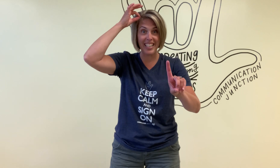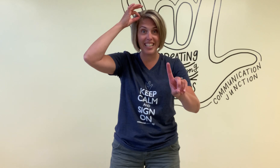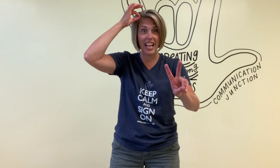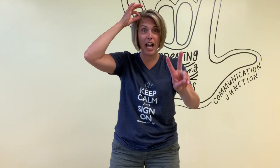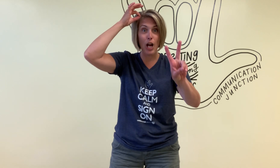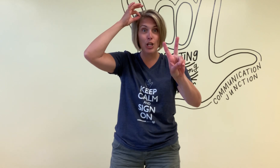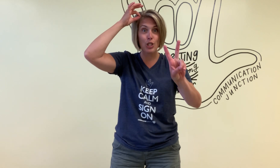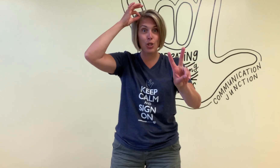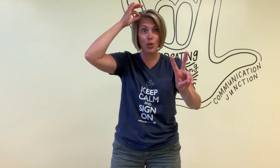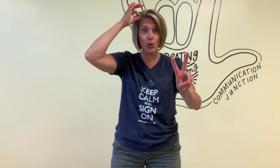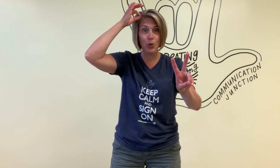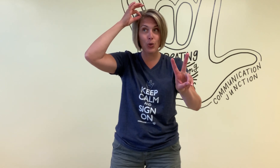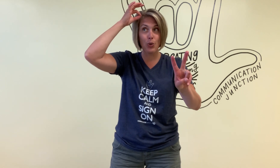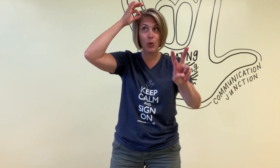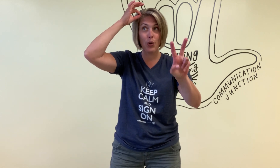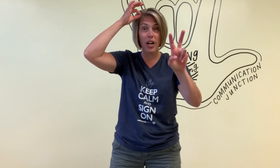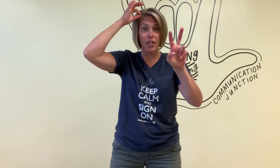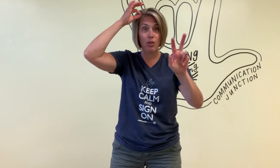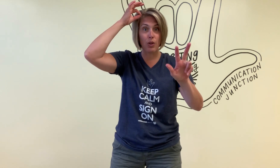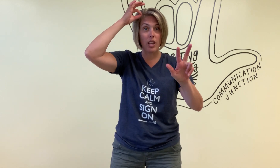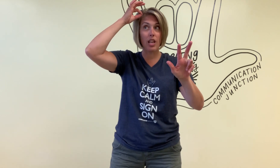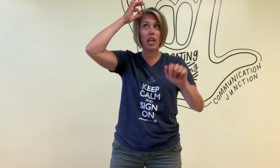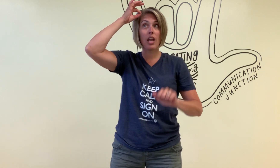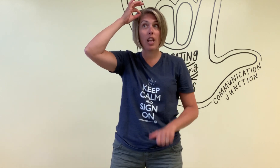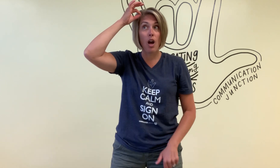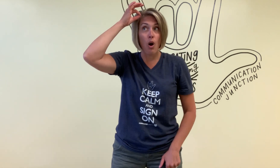1, 2, 3.